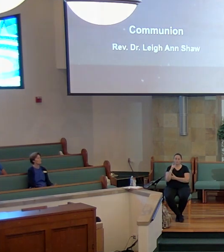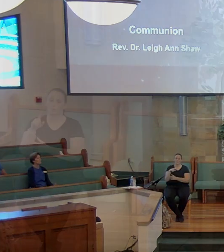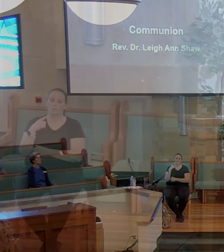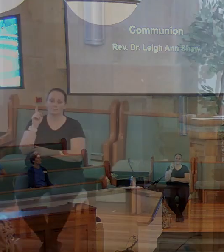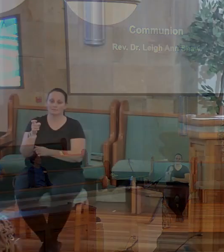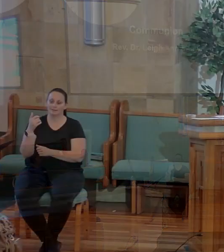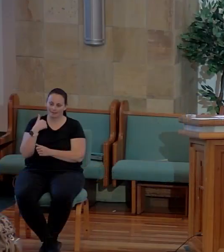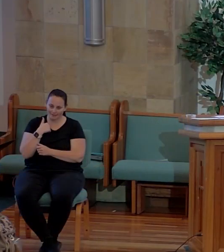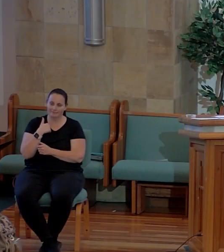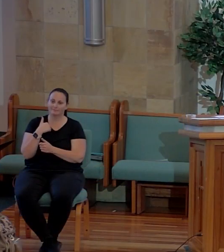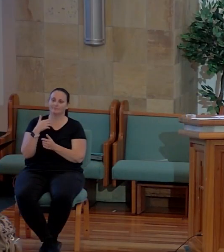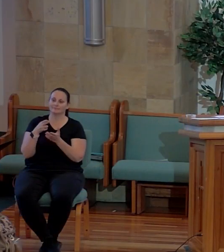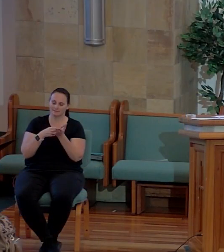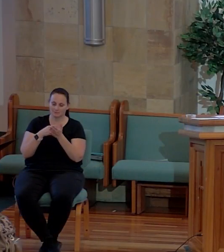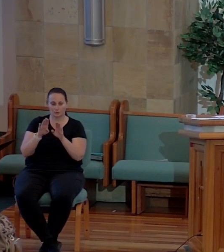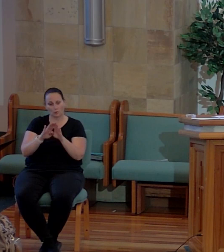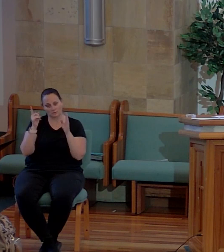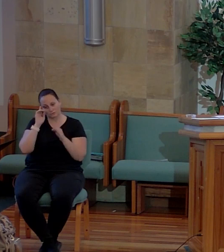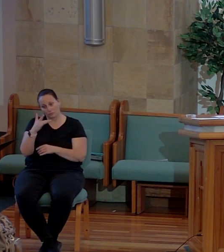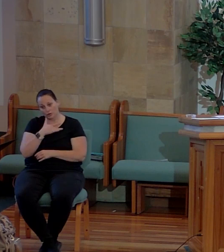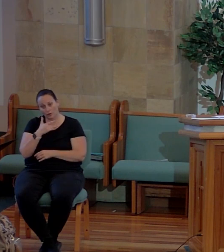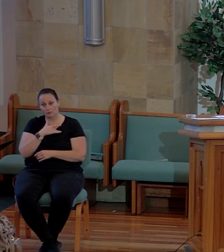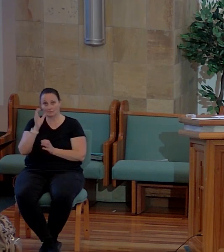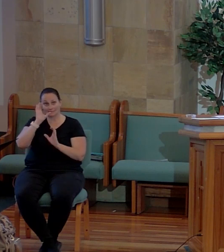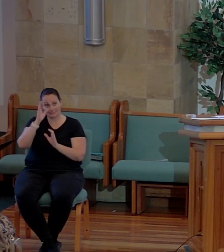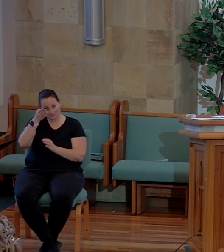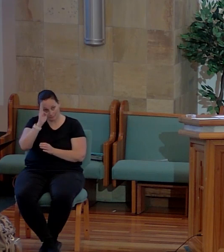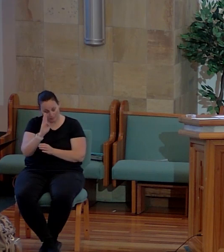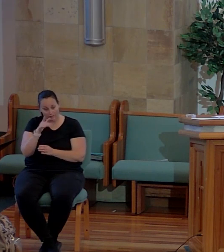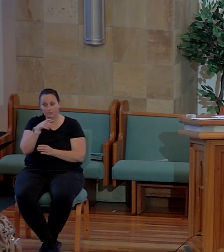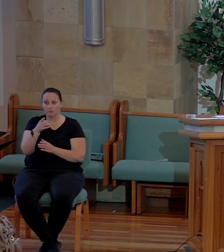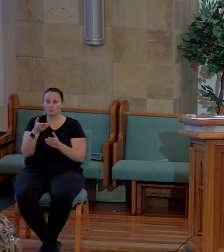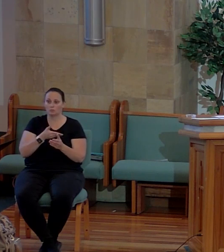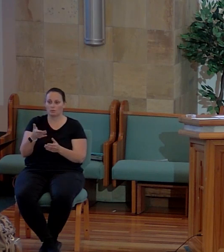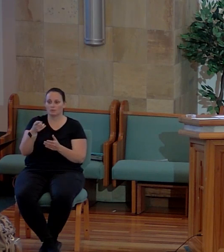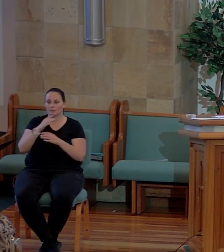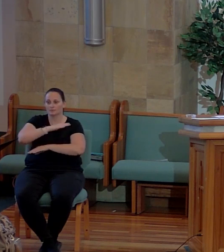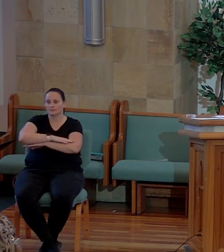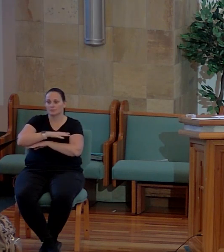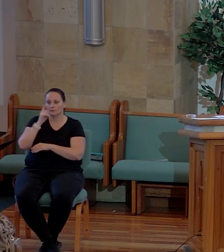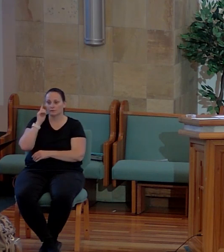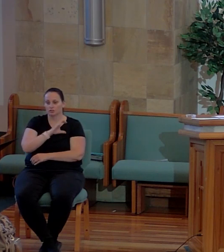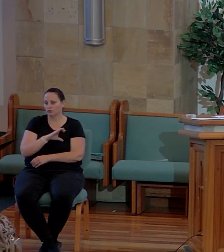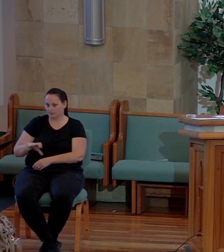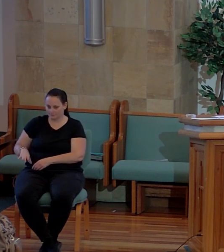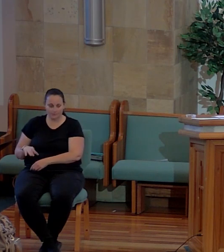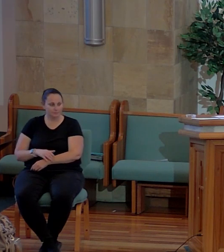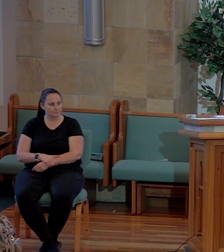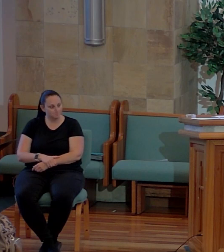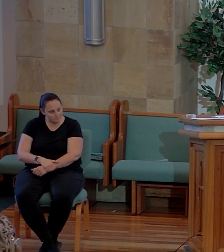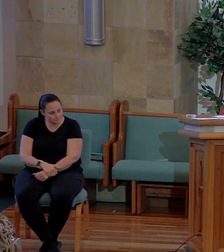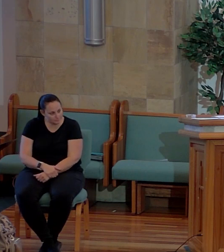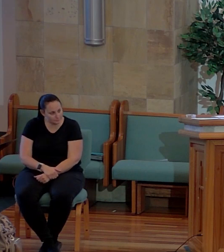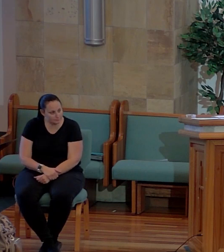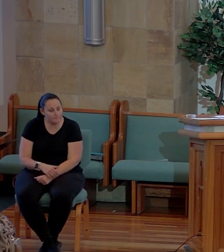a sincere openness of your heart to receive God, and you are welcome at the table of Christ. We do have